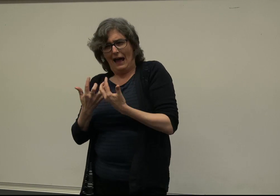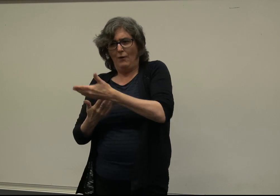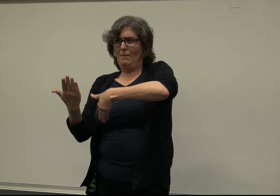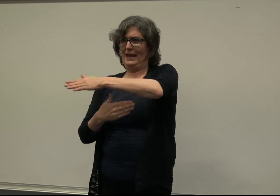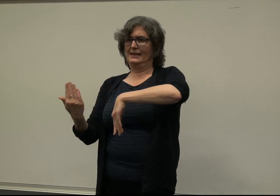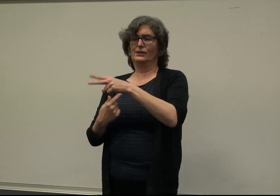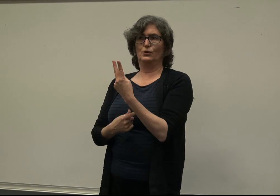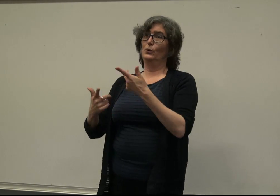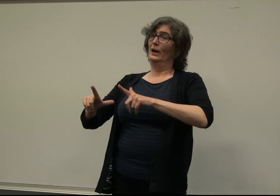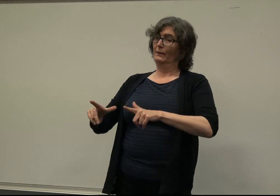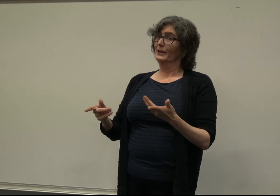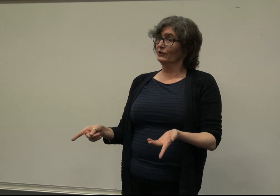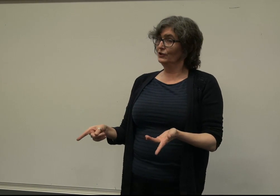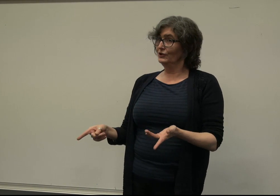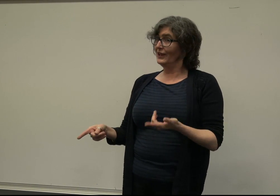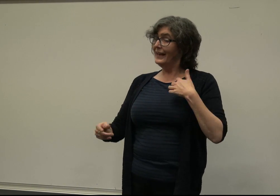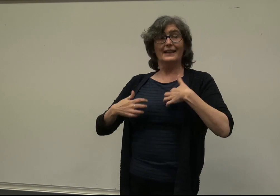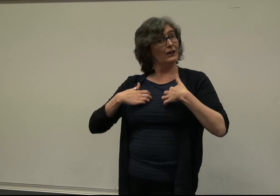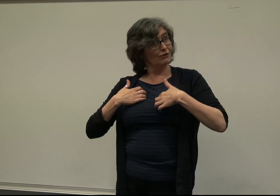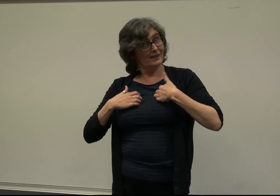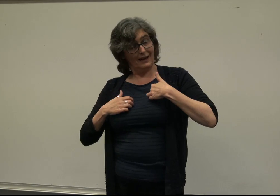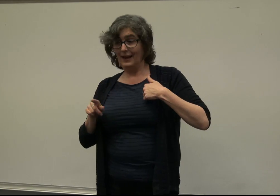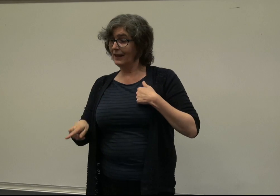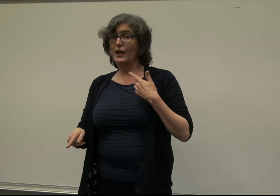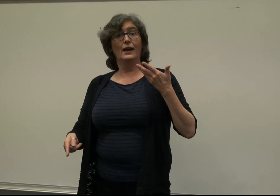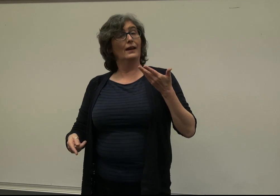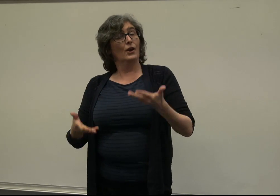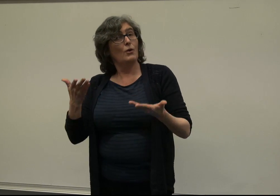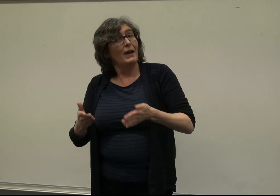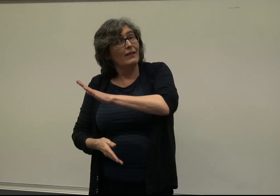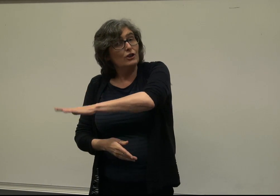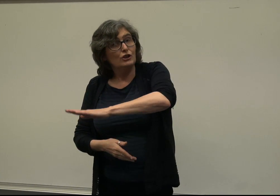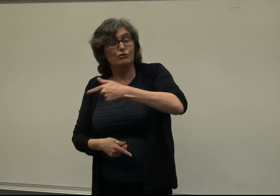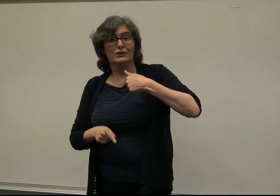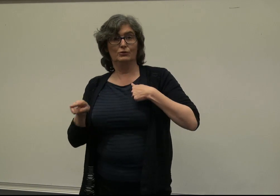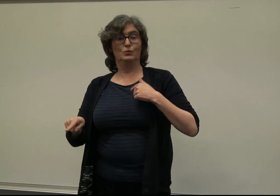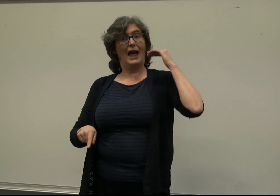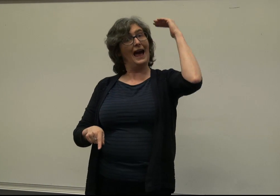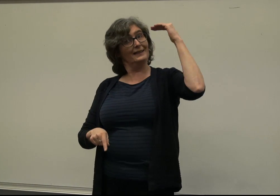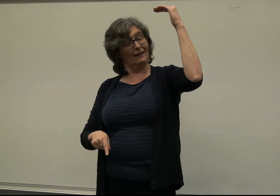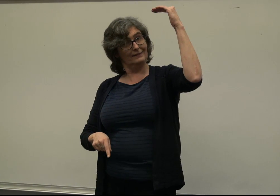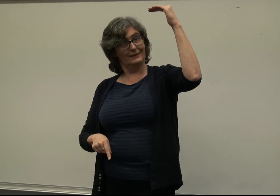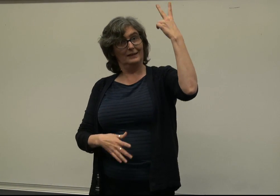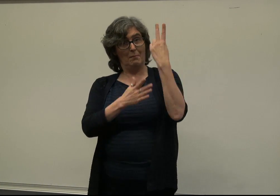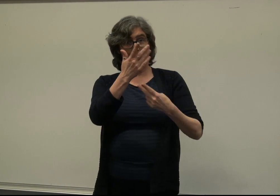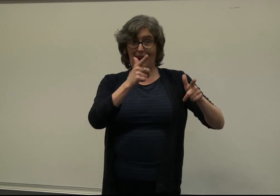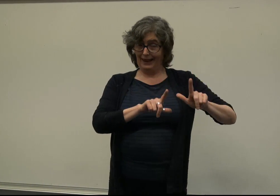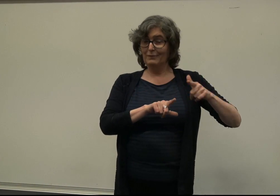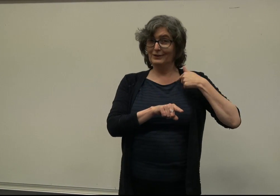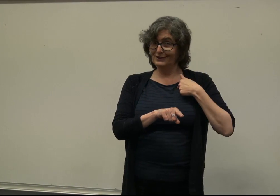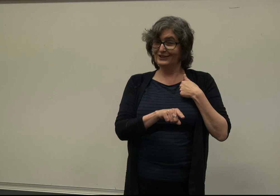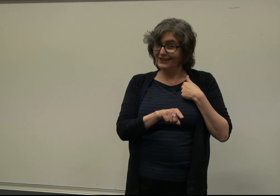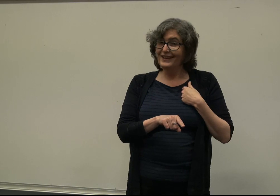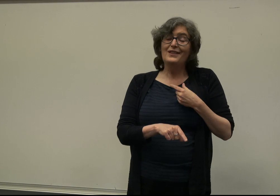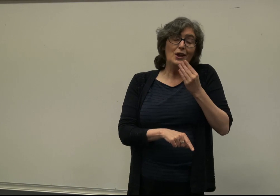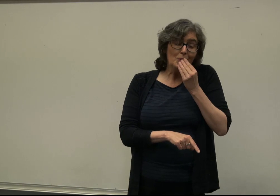then used by adult bilinguals when they mix their two languages. And this is also relevant for what we're going to